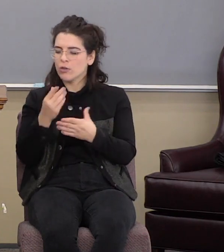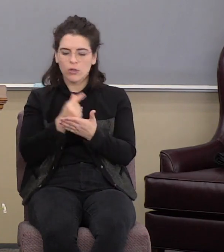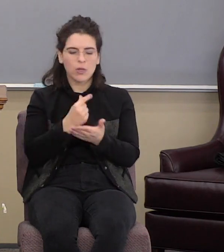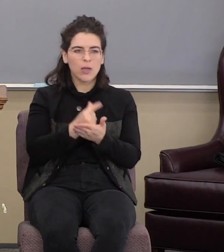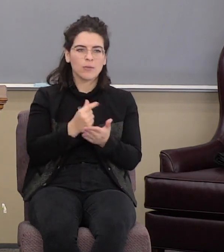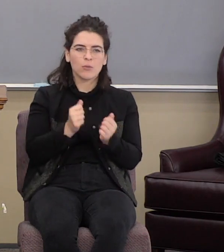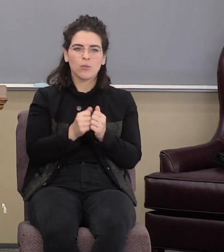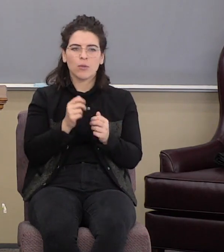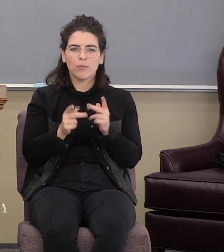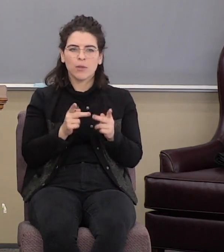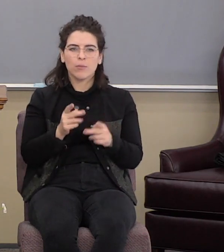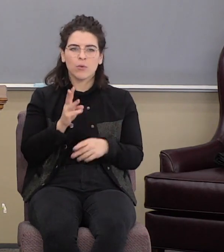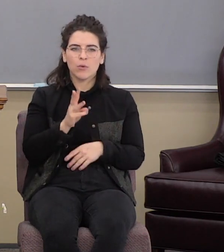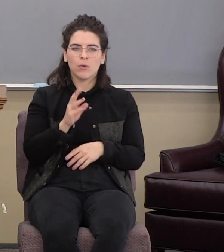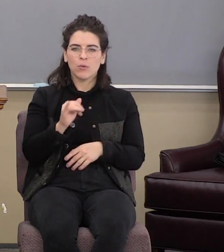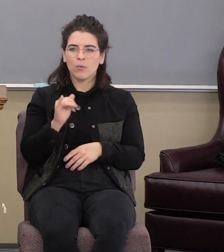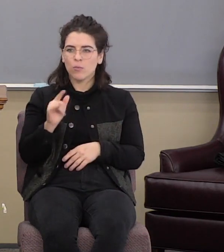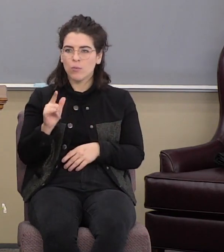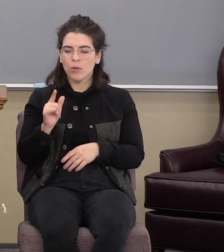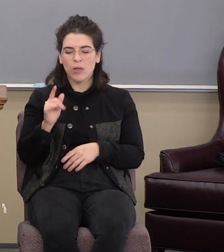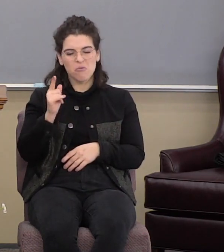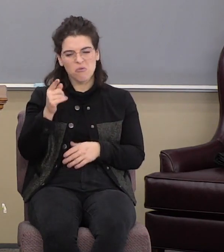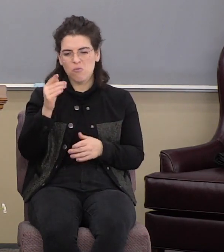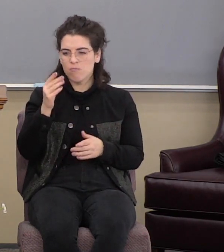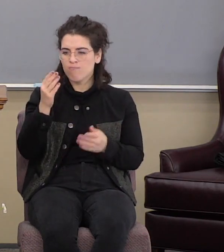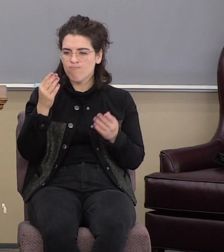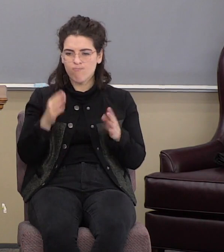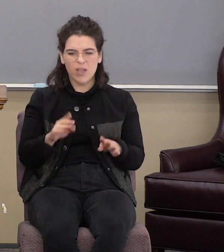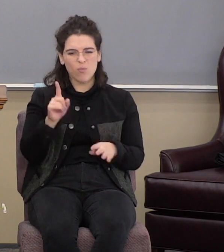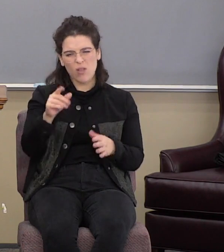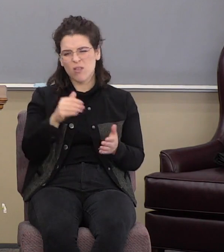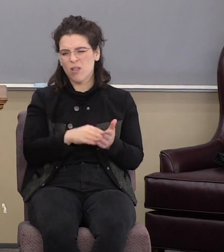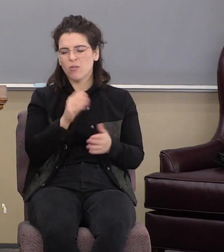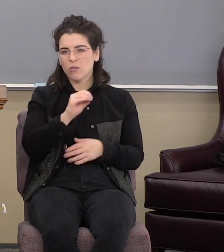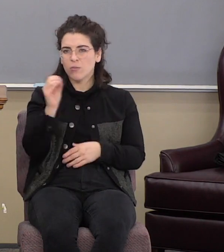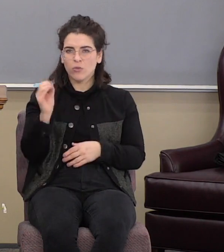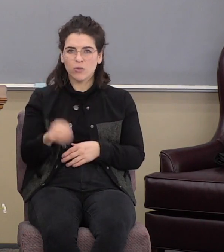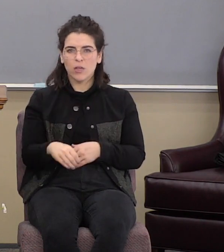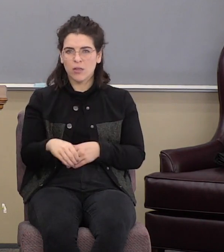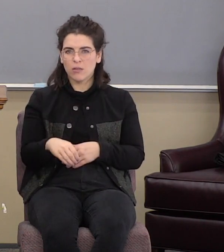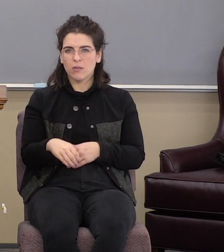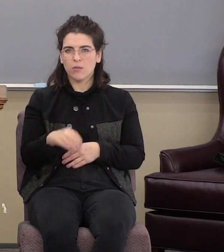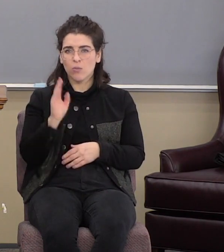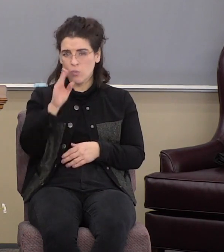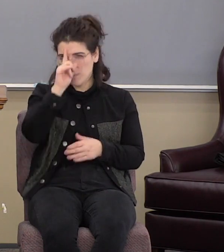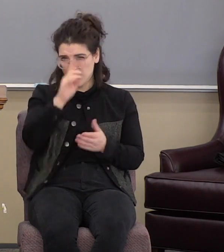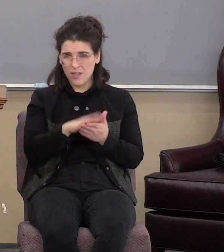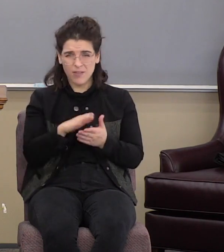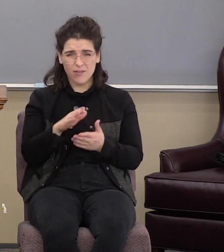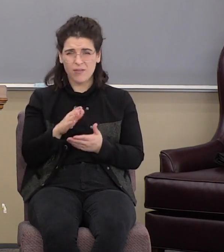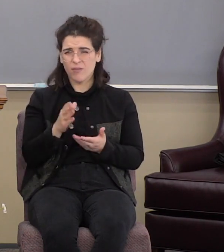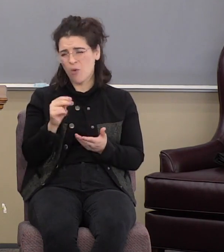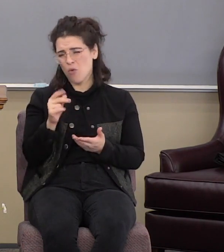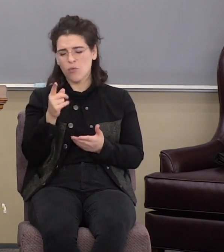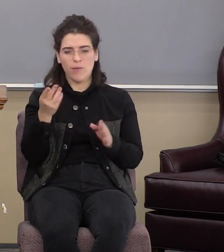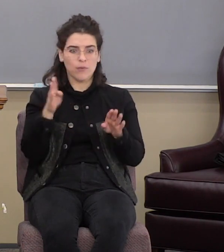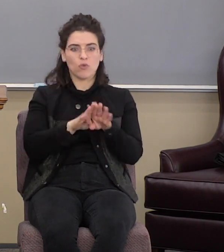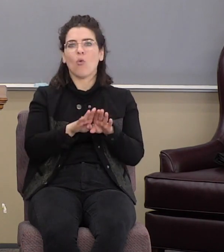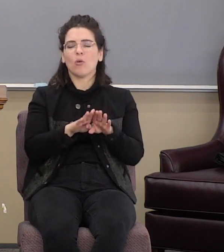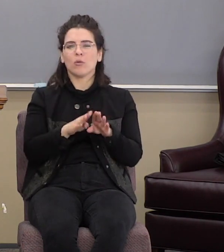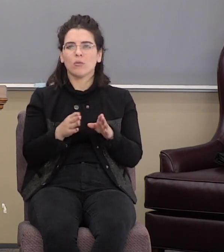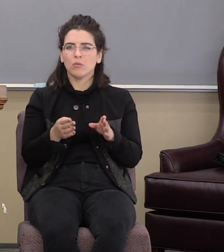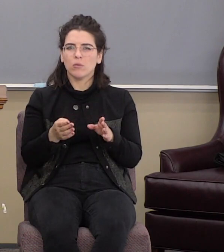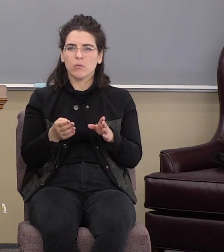Will, and you bet 100, you bet 1,000%? No. You know, you've had doors shut, you